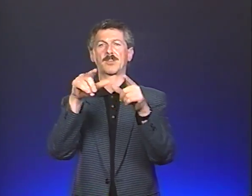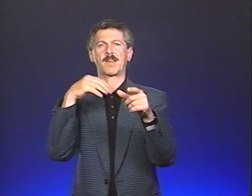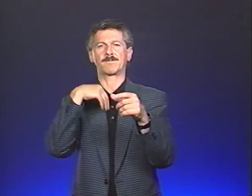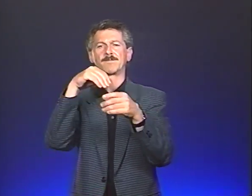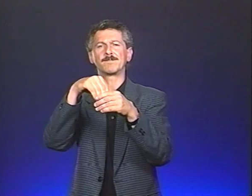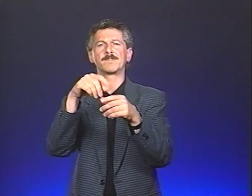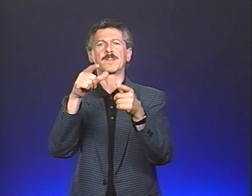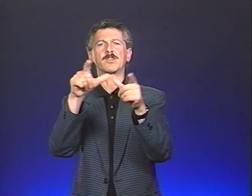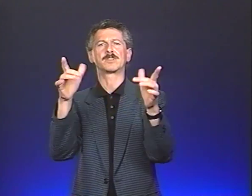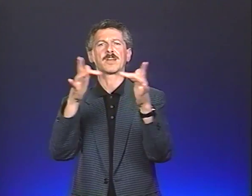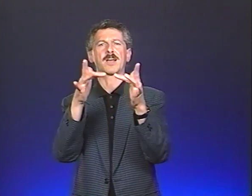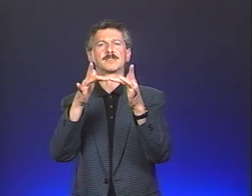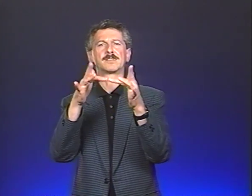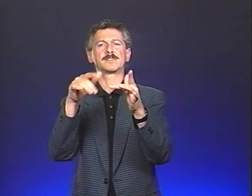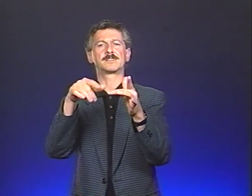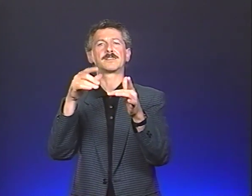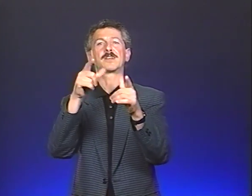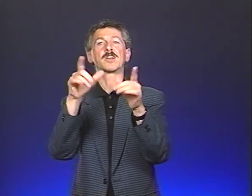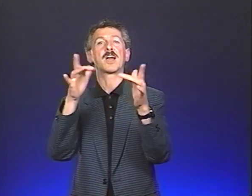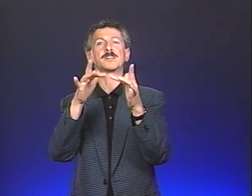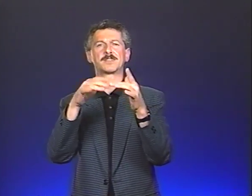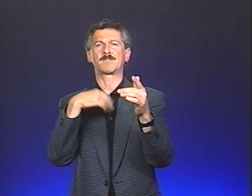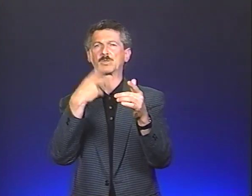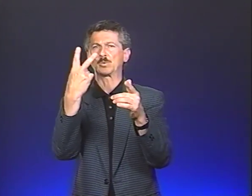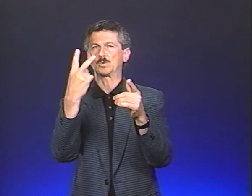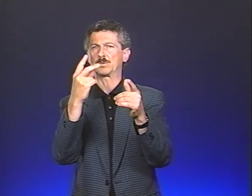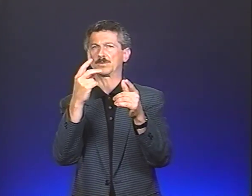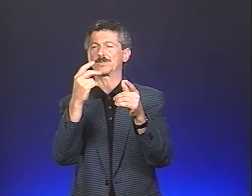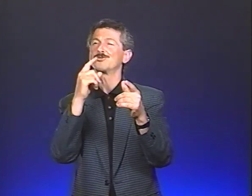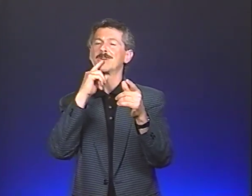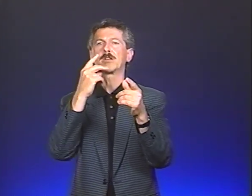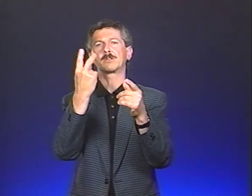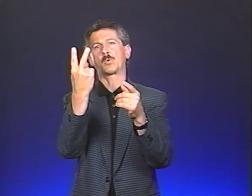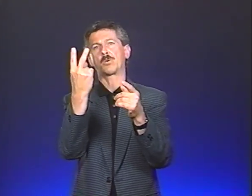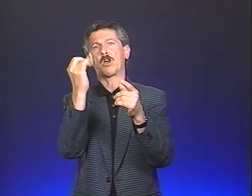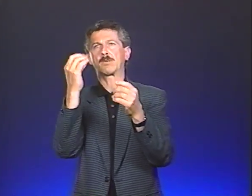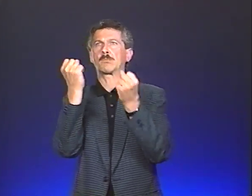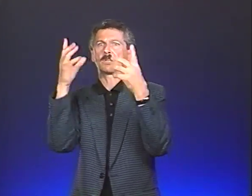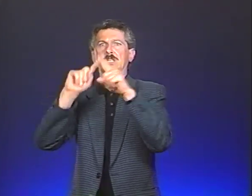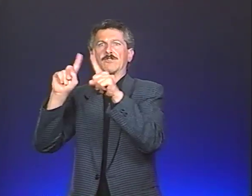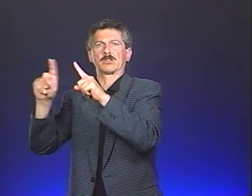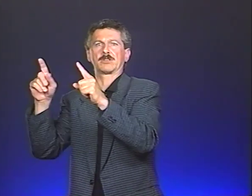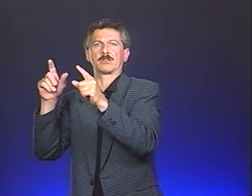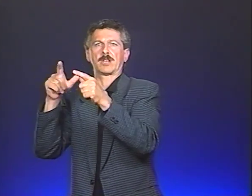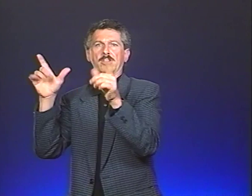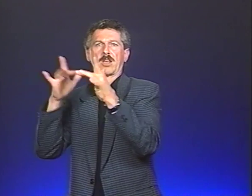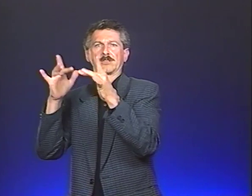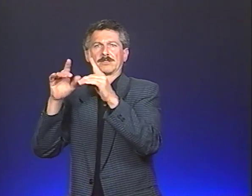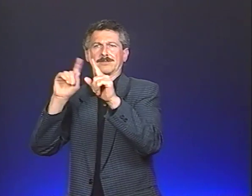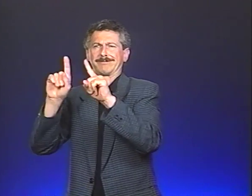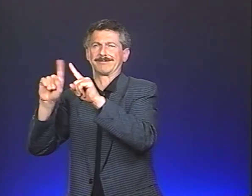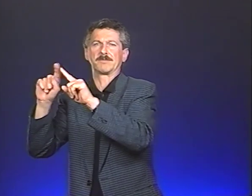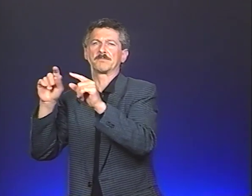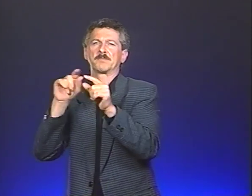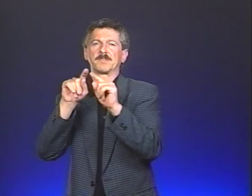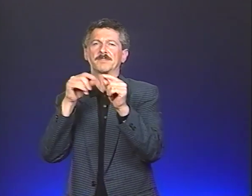Language contact is another type of bilingualism in the deaf community. I will discuss two types, although there are many